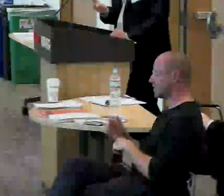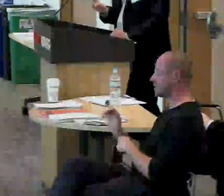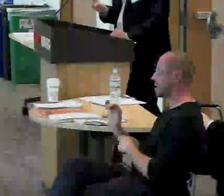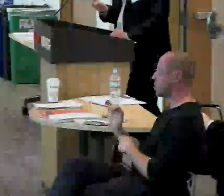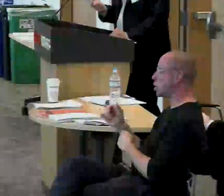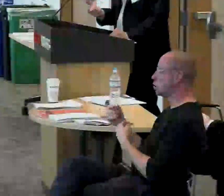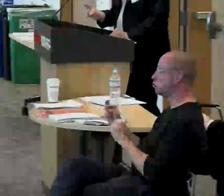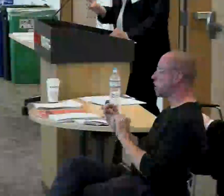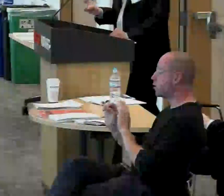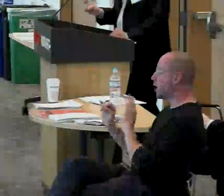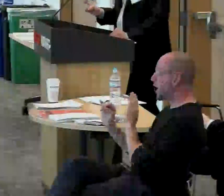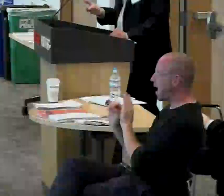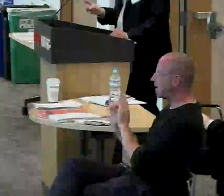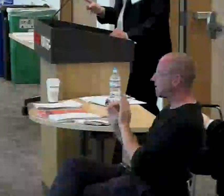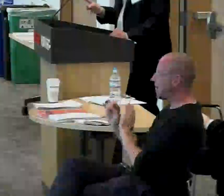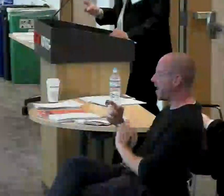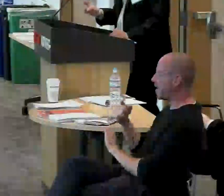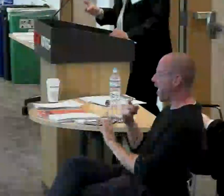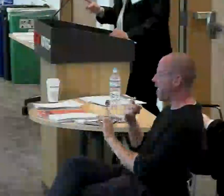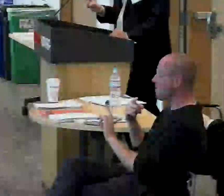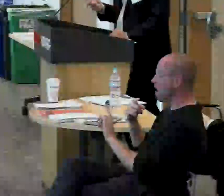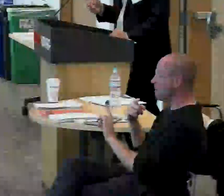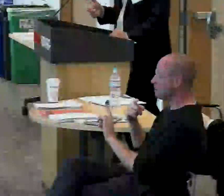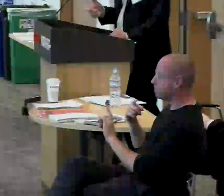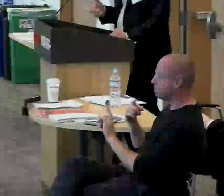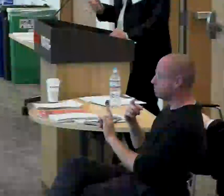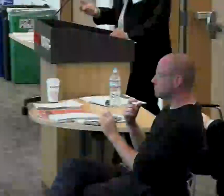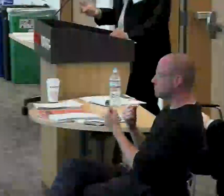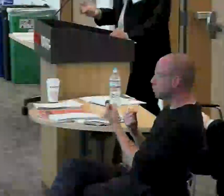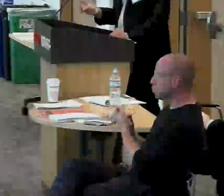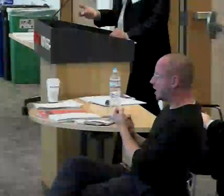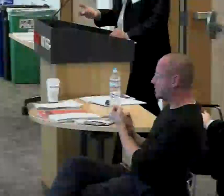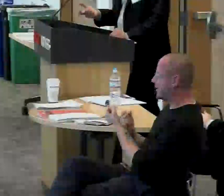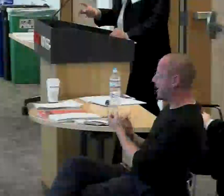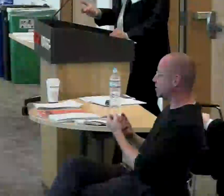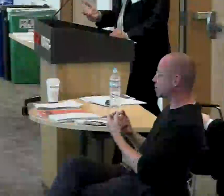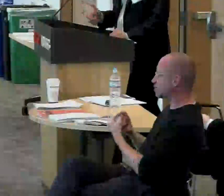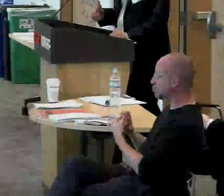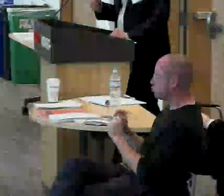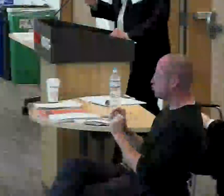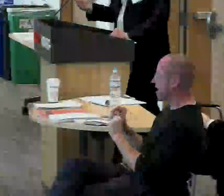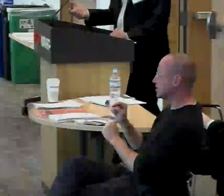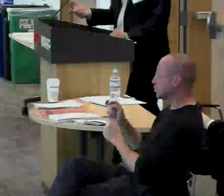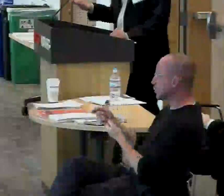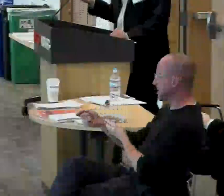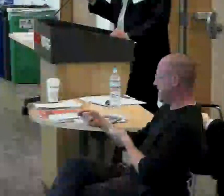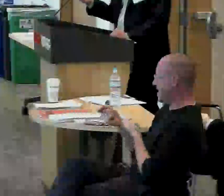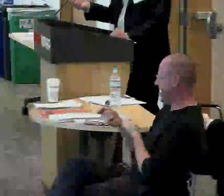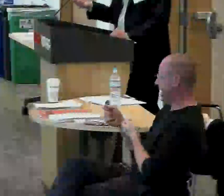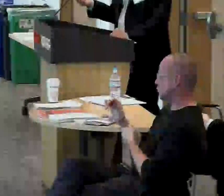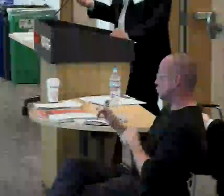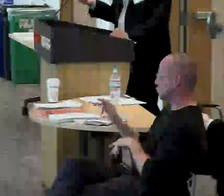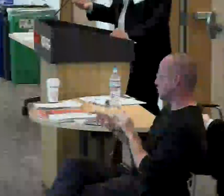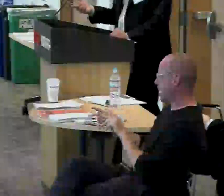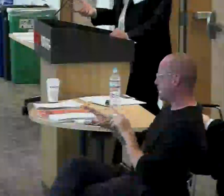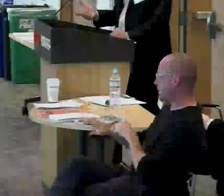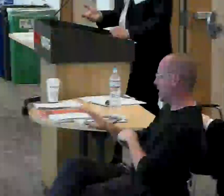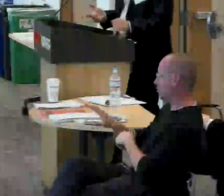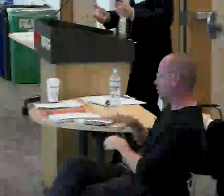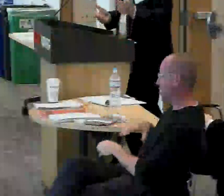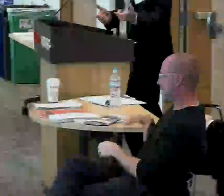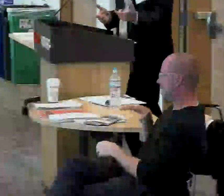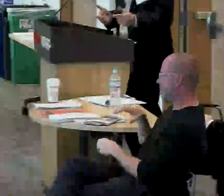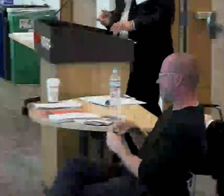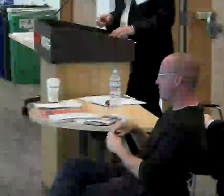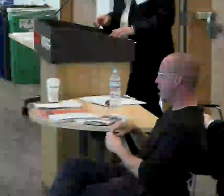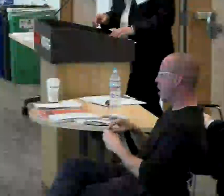positive business imperatives and justifications for trying to engage some of these populations that are really effective and positive for the institutions as